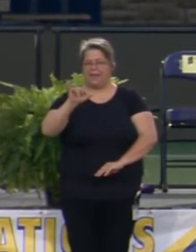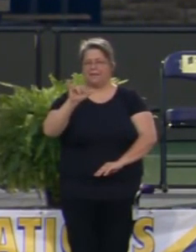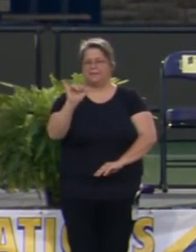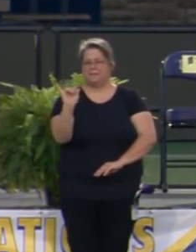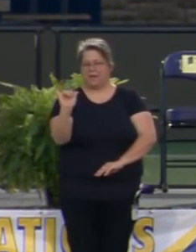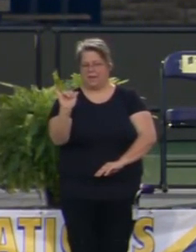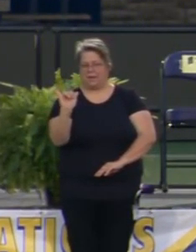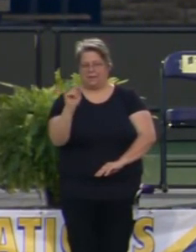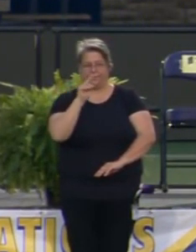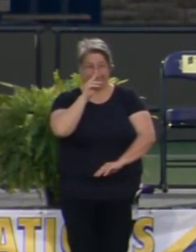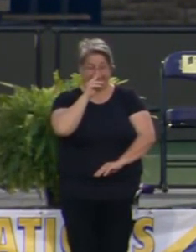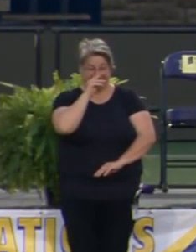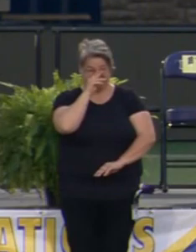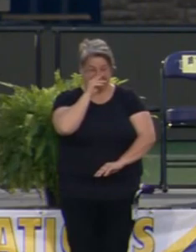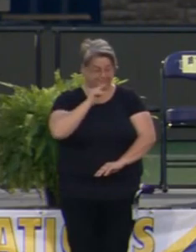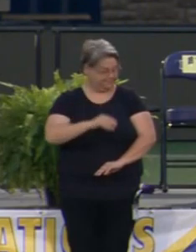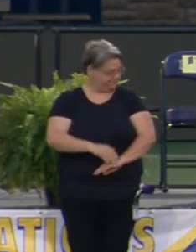Stanley, yeah.